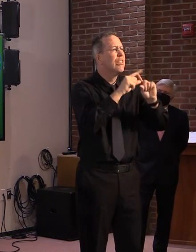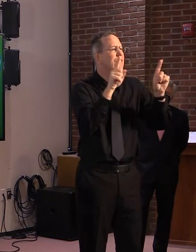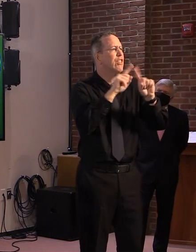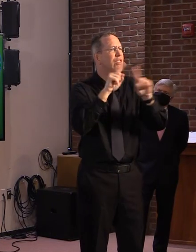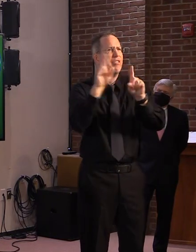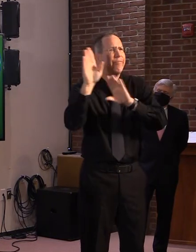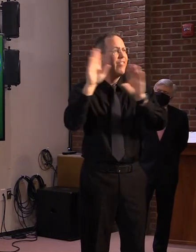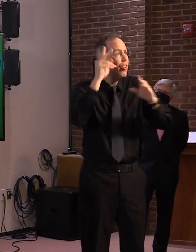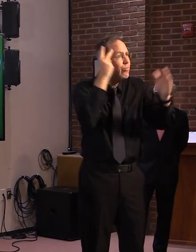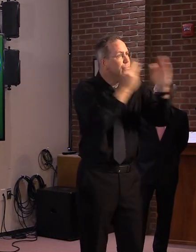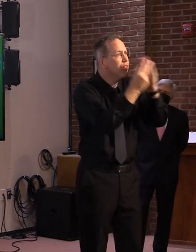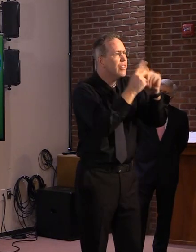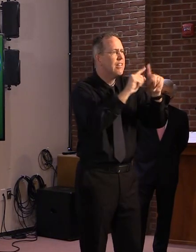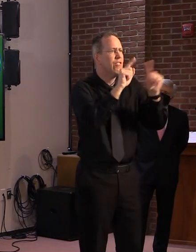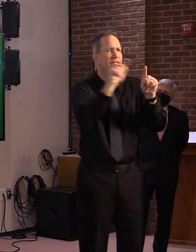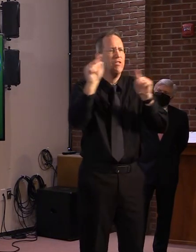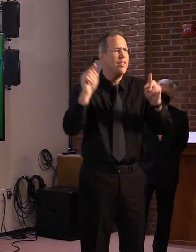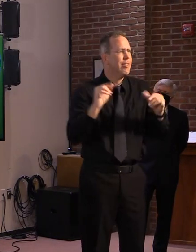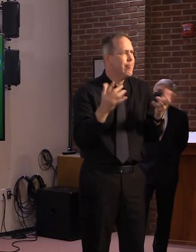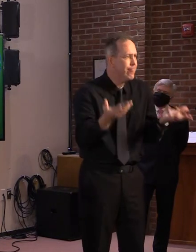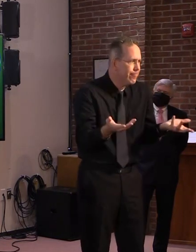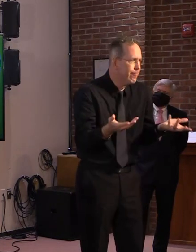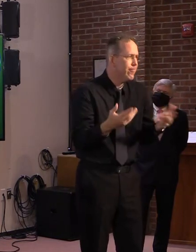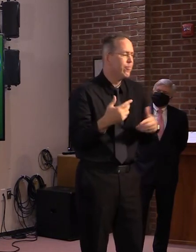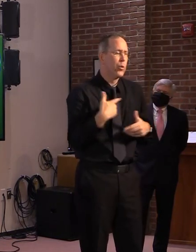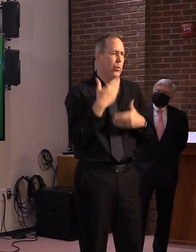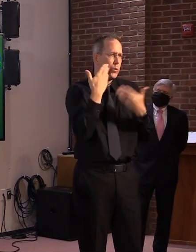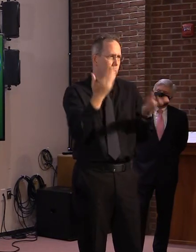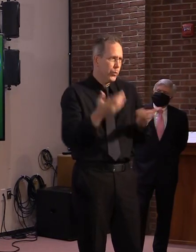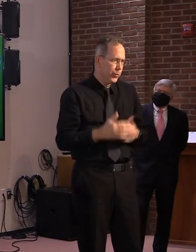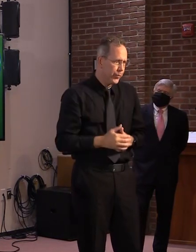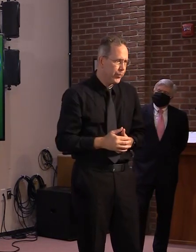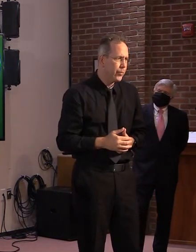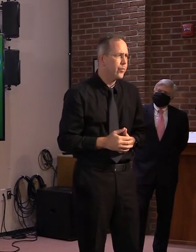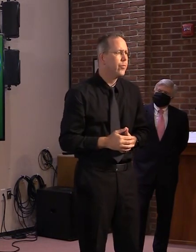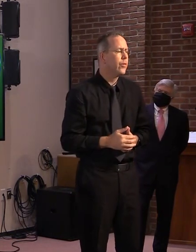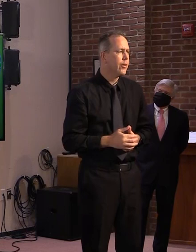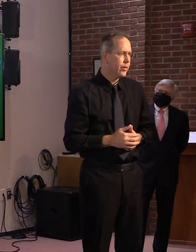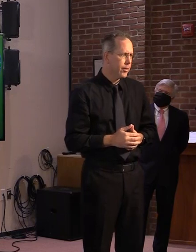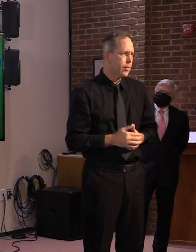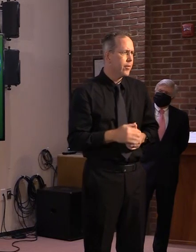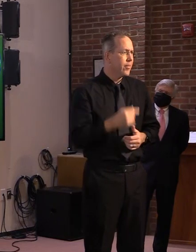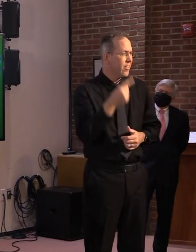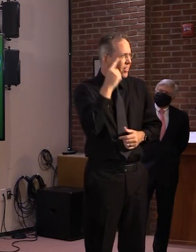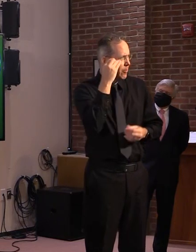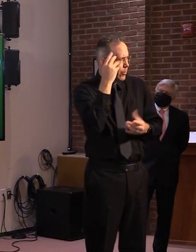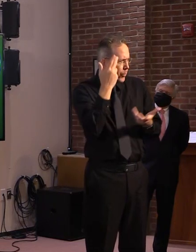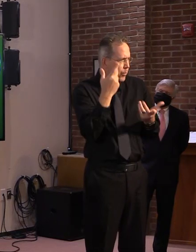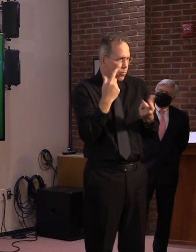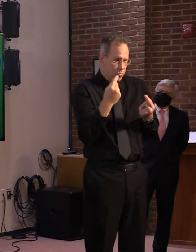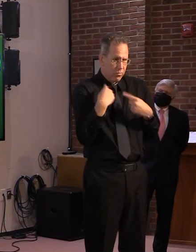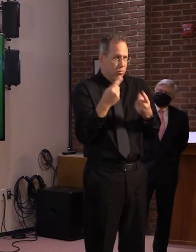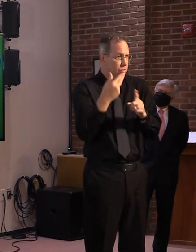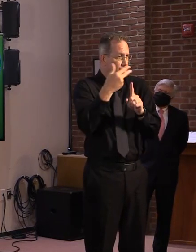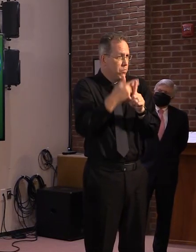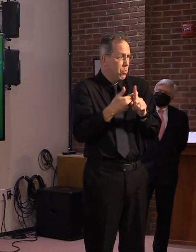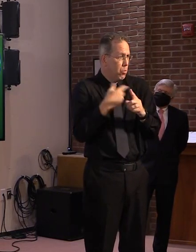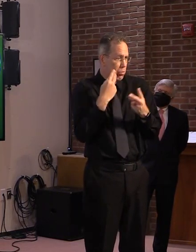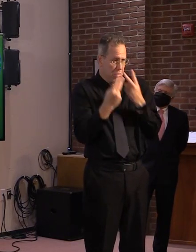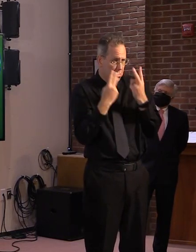But clearly, if you look at what our experience was in the so-called first wave, it was way more